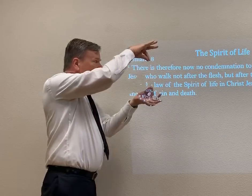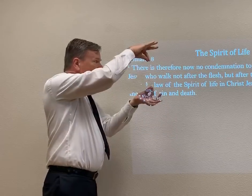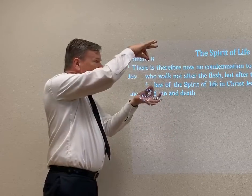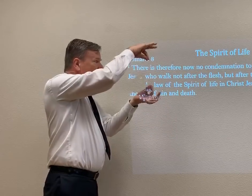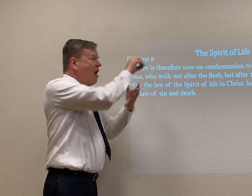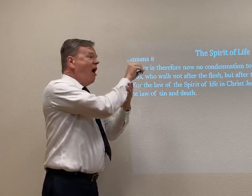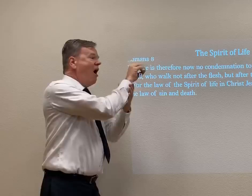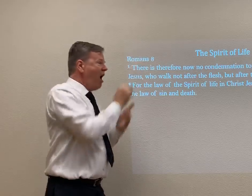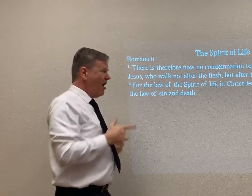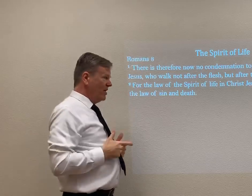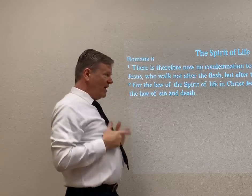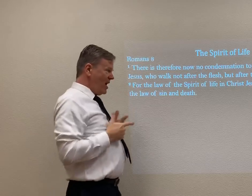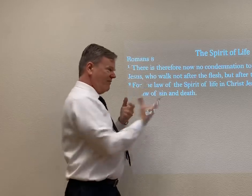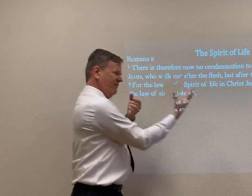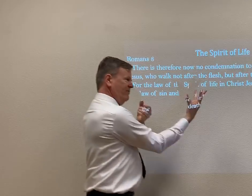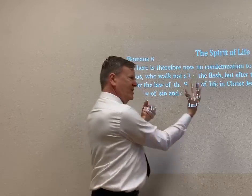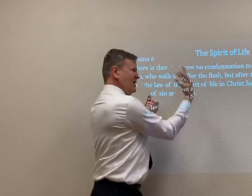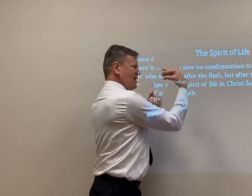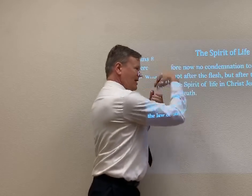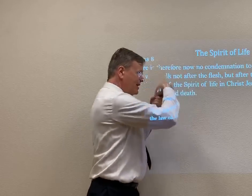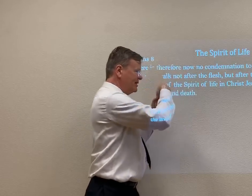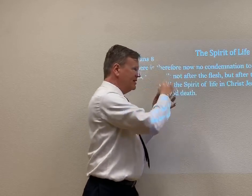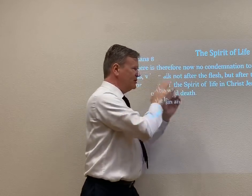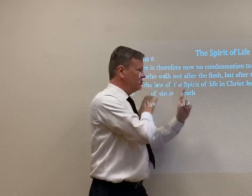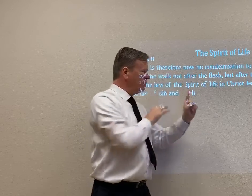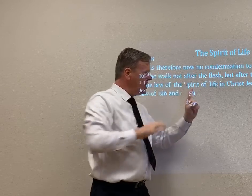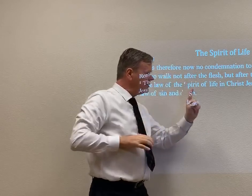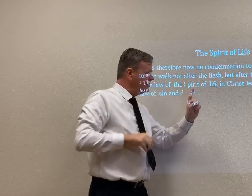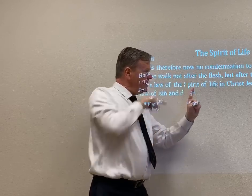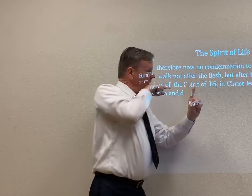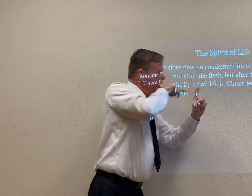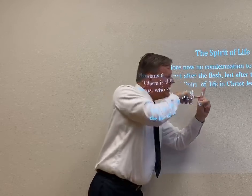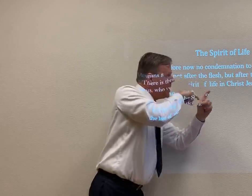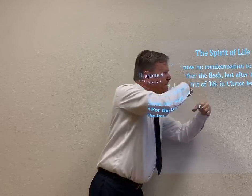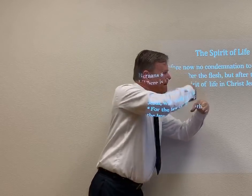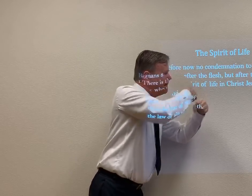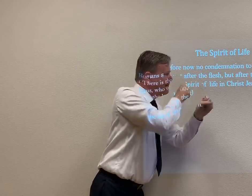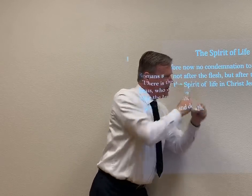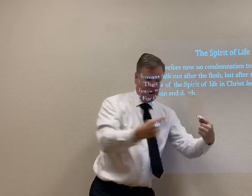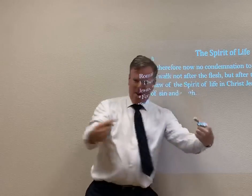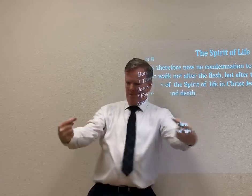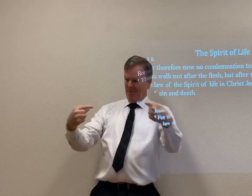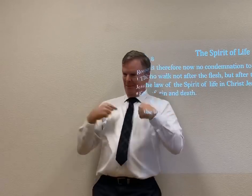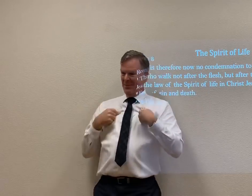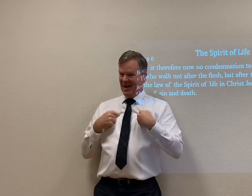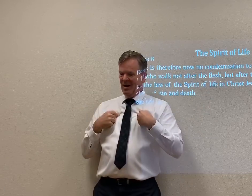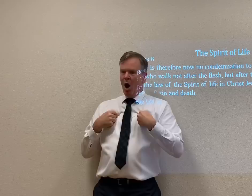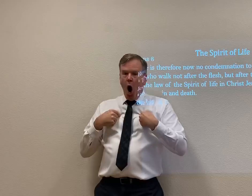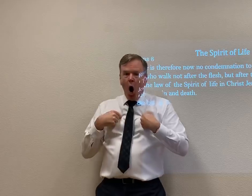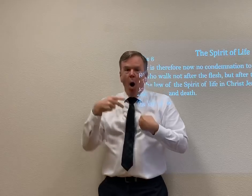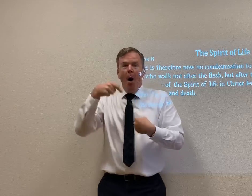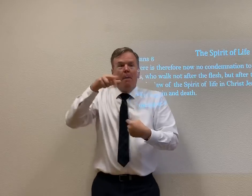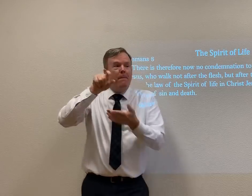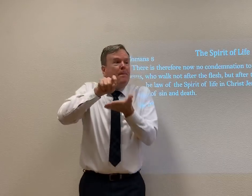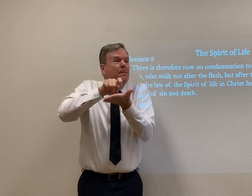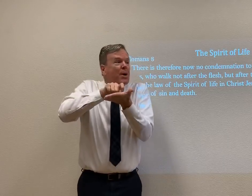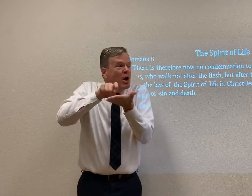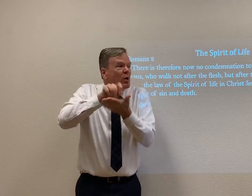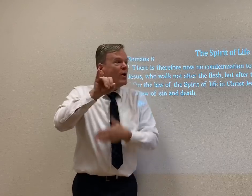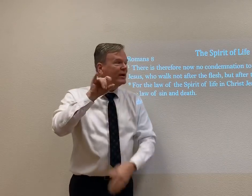Okay, so it's right here, the Spirit of life in Christ Jesus, which hath made me free. And I want you to know,